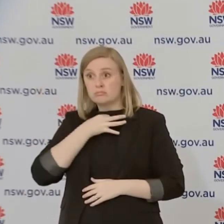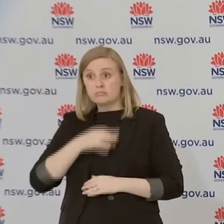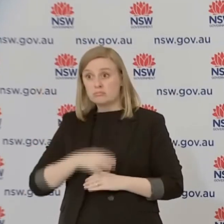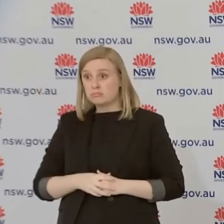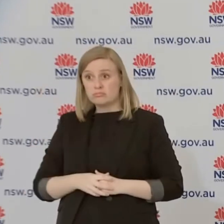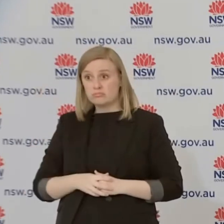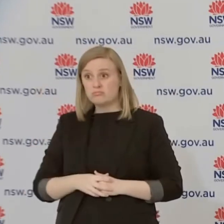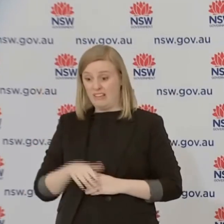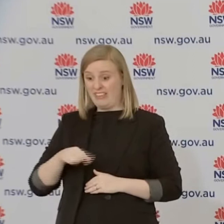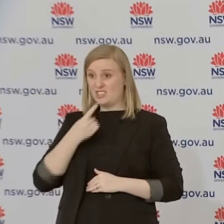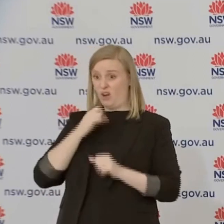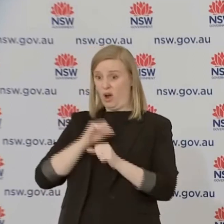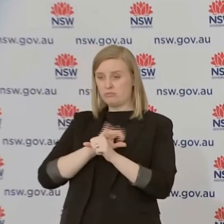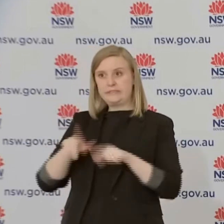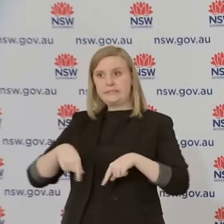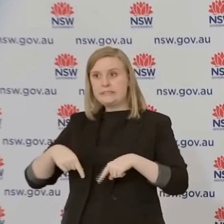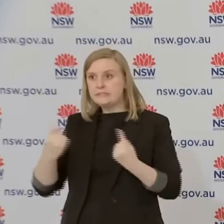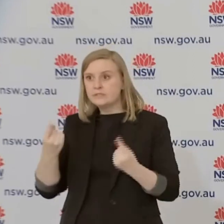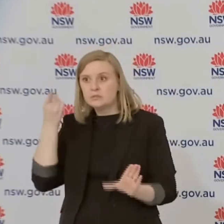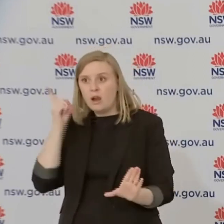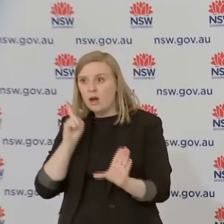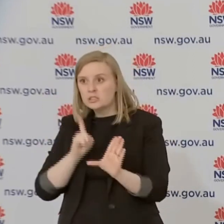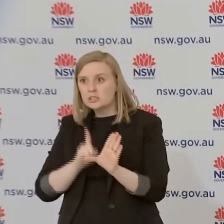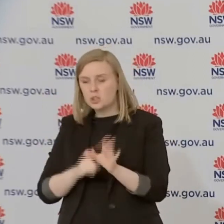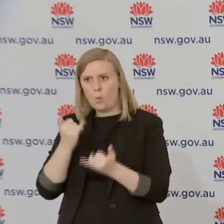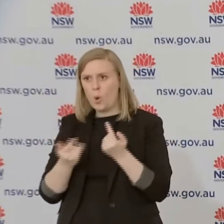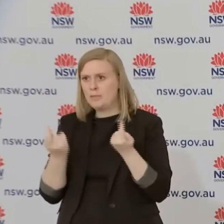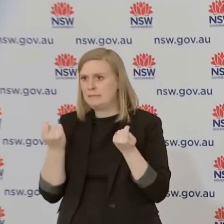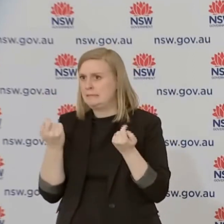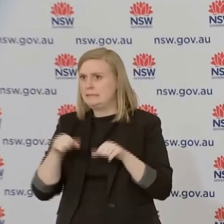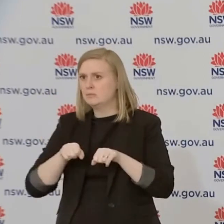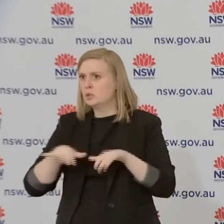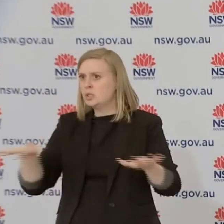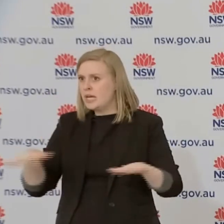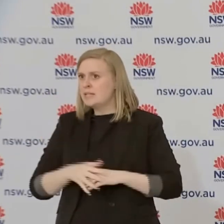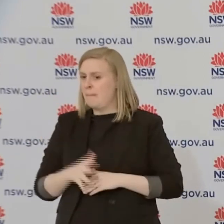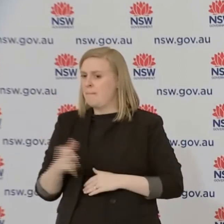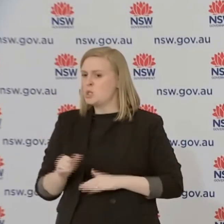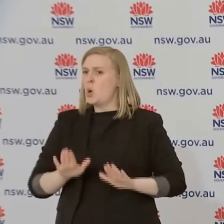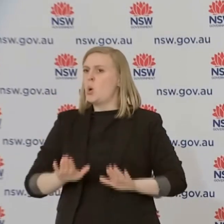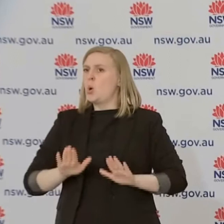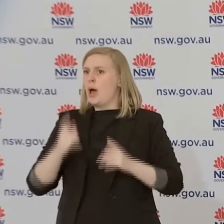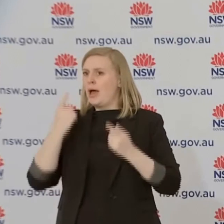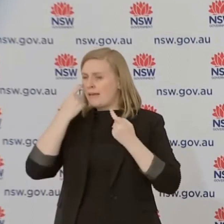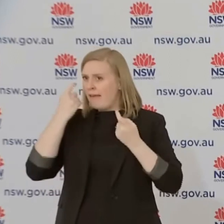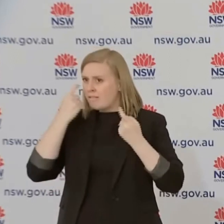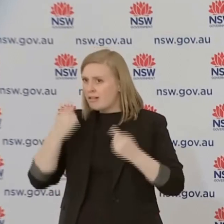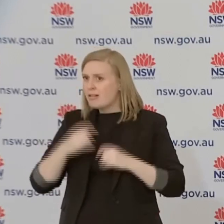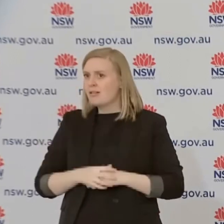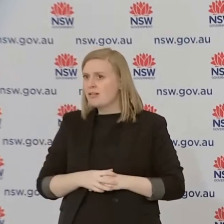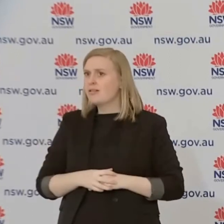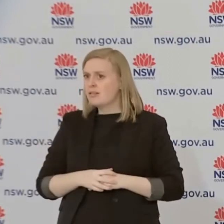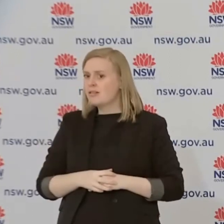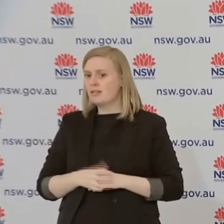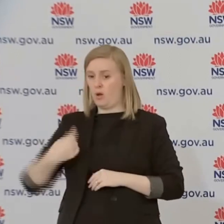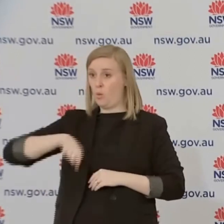COVID virus. So what is happening is that the health ministry is trying to give